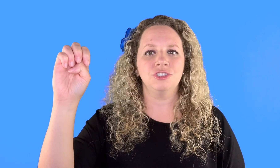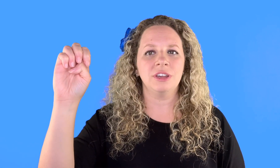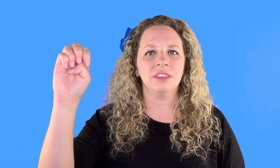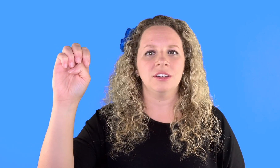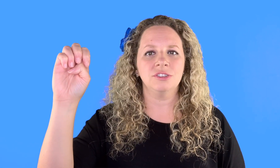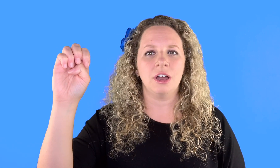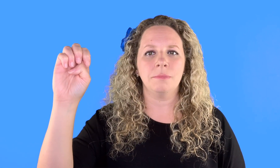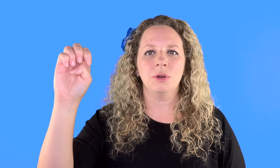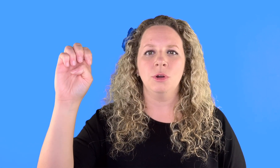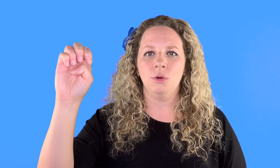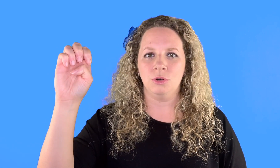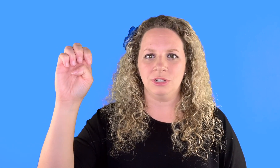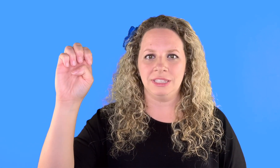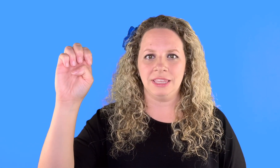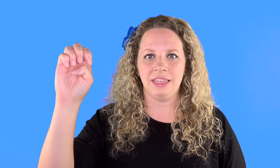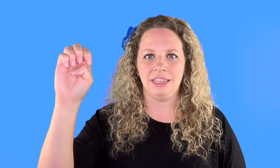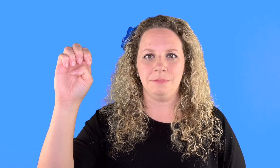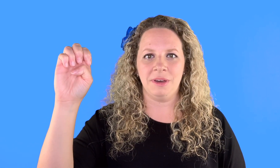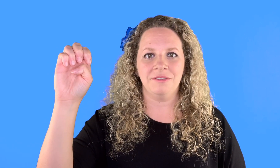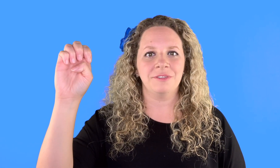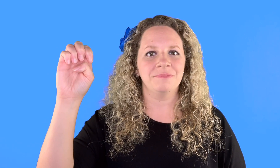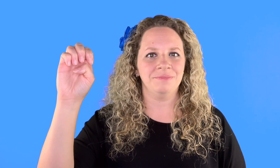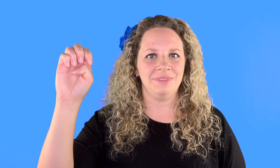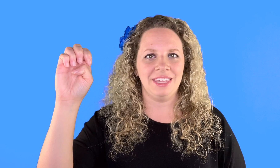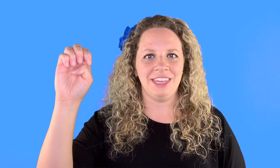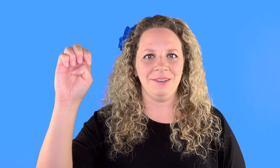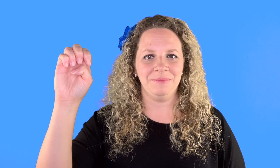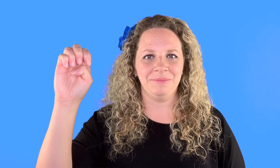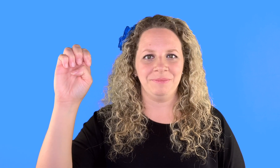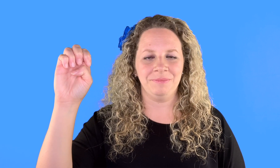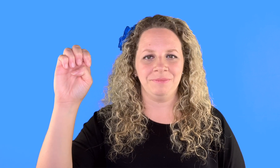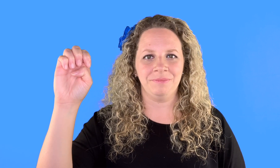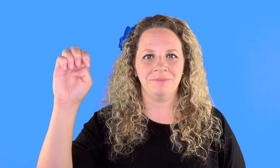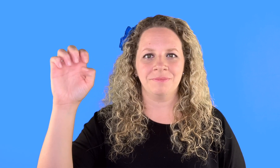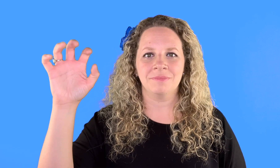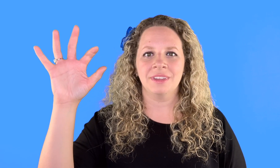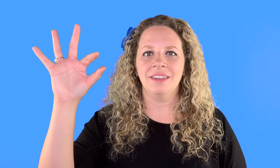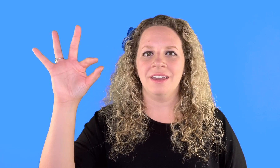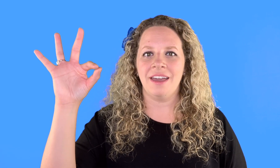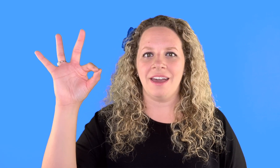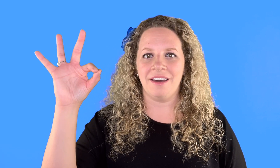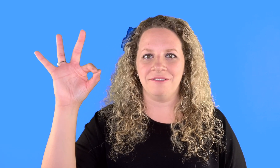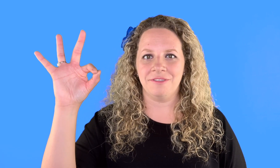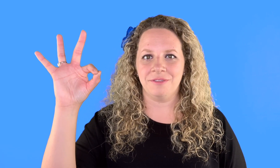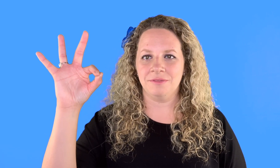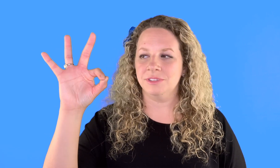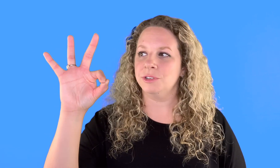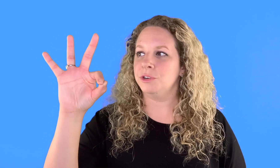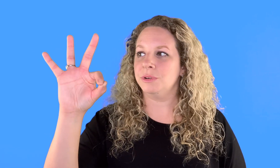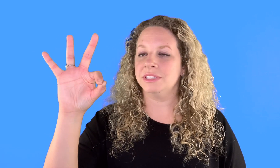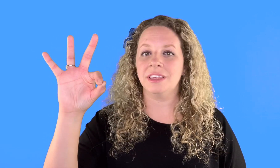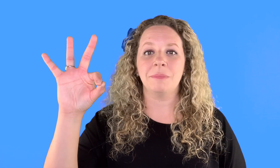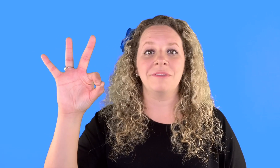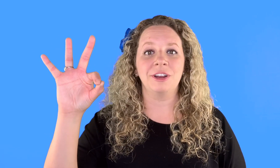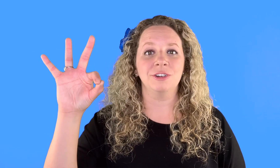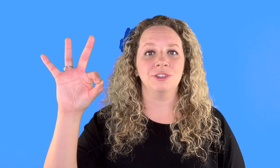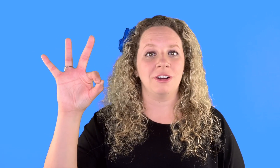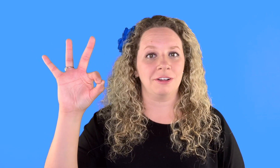gently on top or just slightly above. E. F. So notice that my fingers are